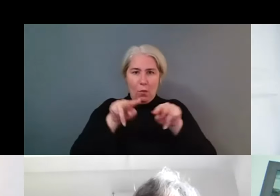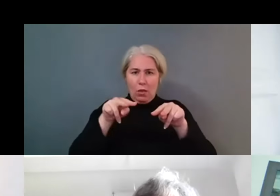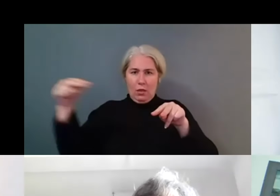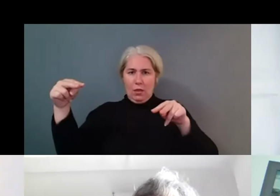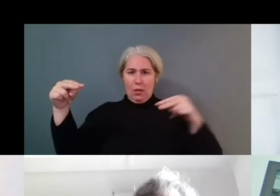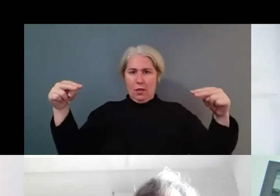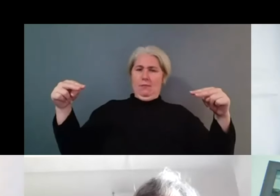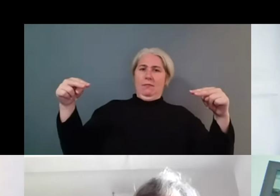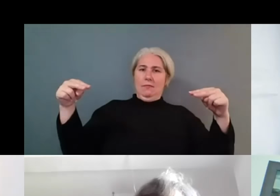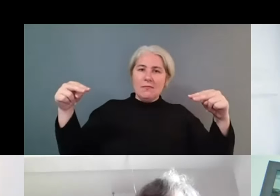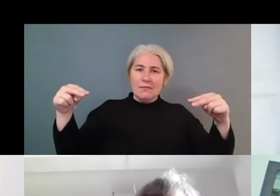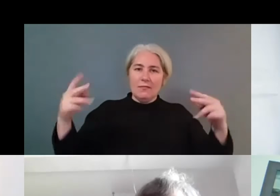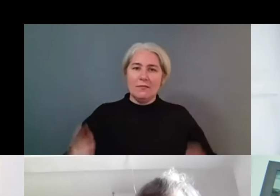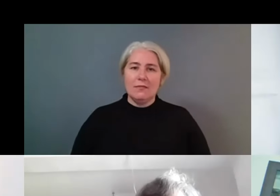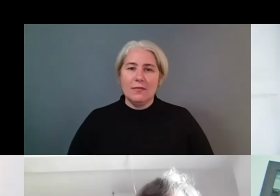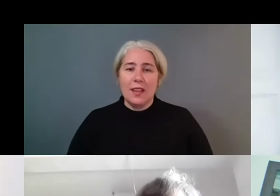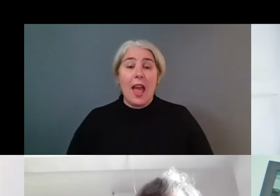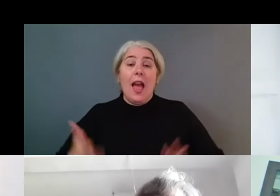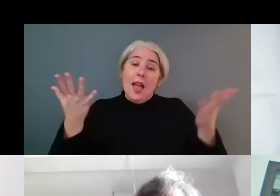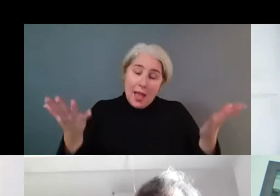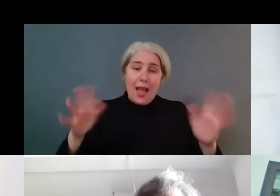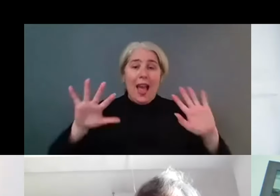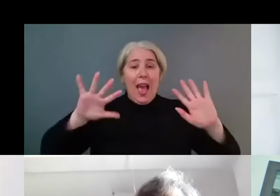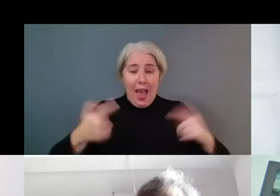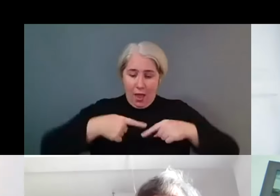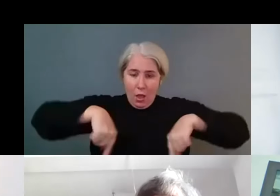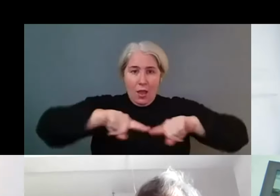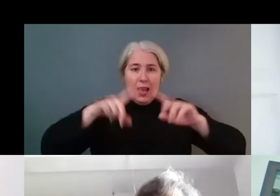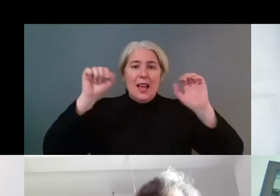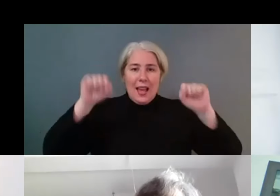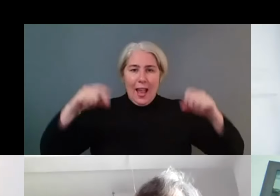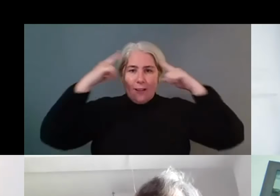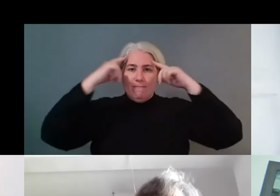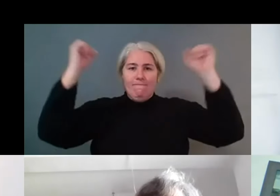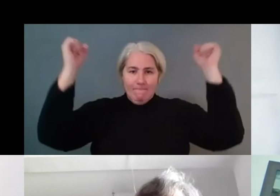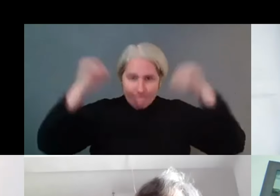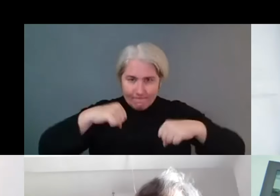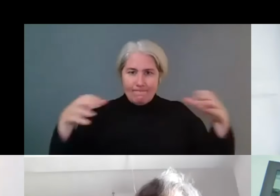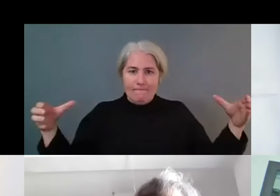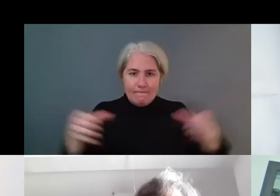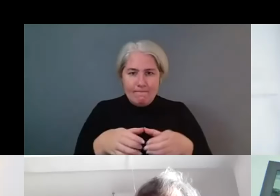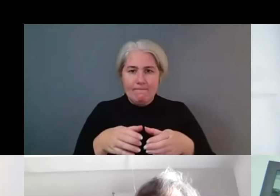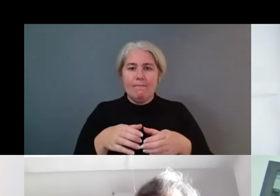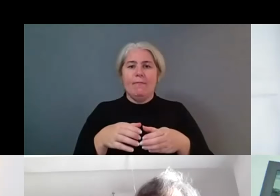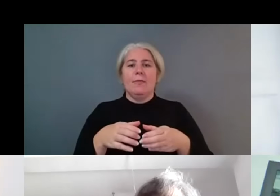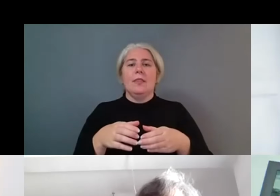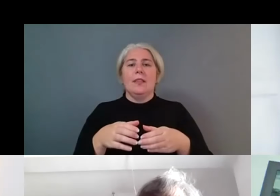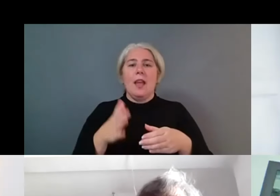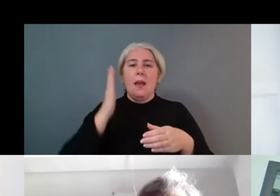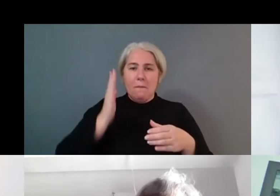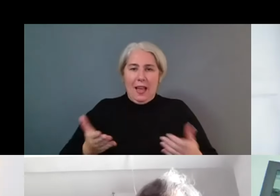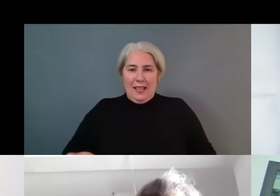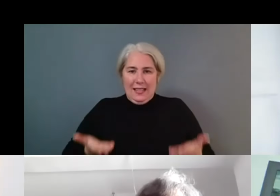order to reach consensus, then it always helps to provide the committee with its